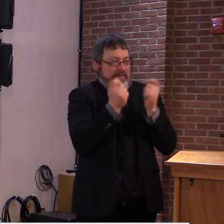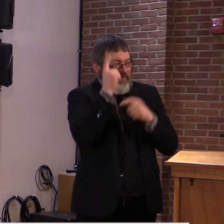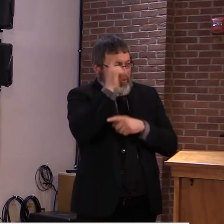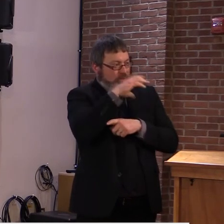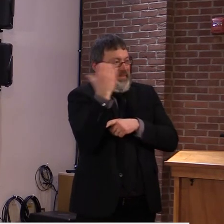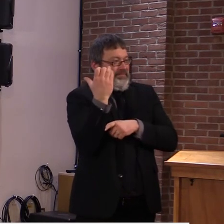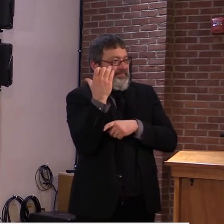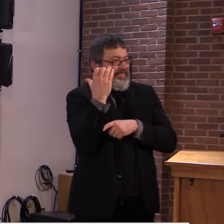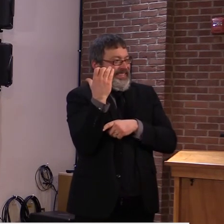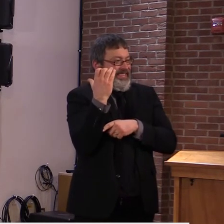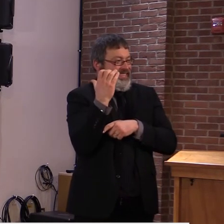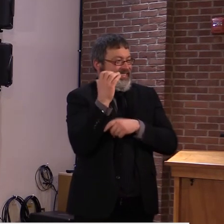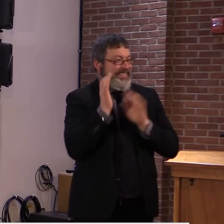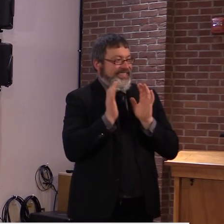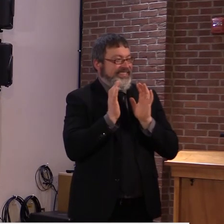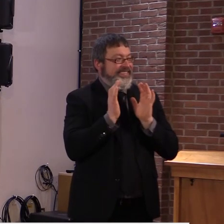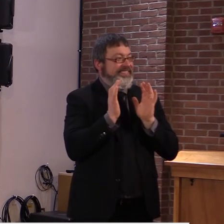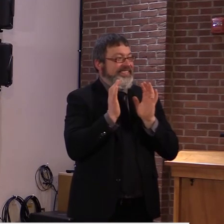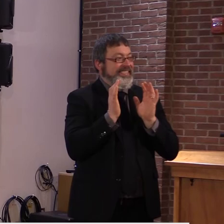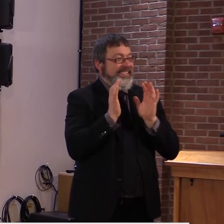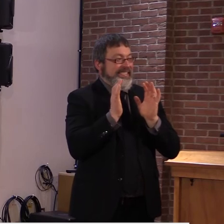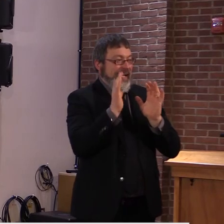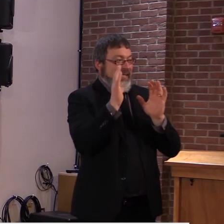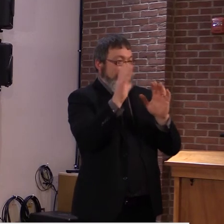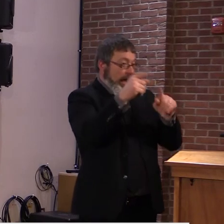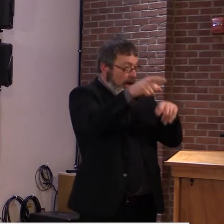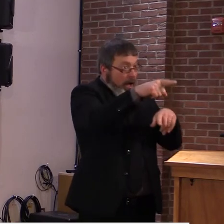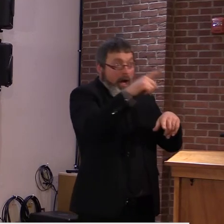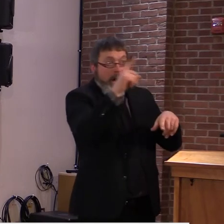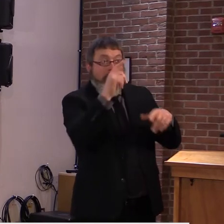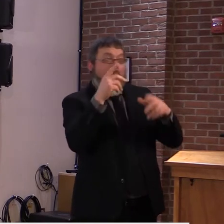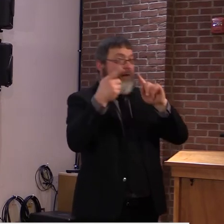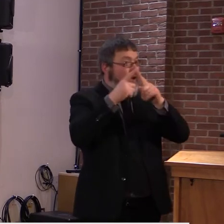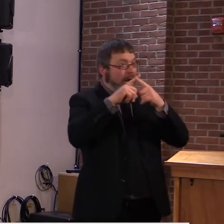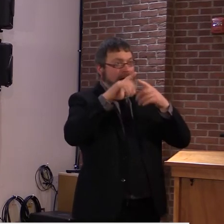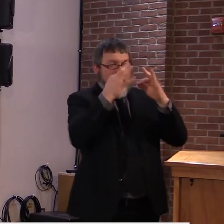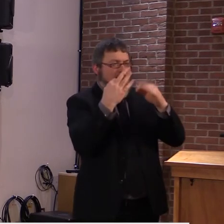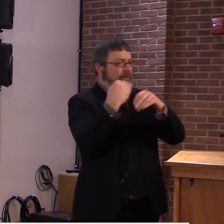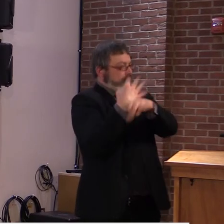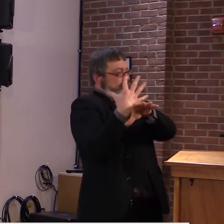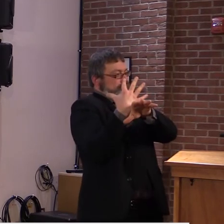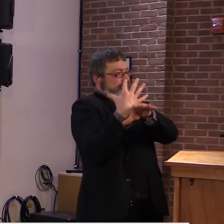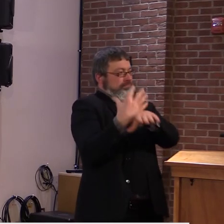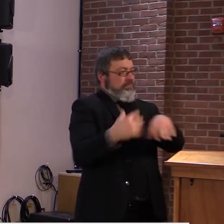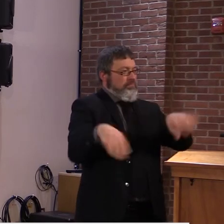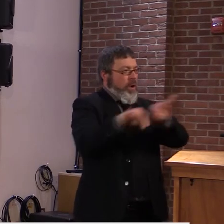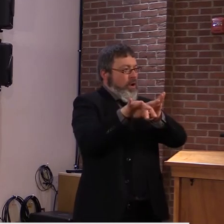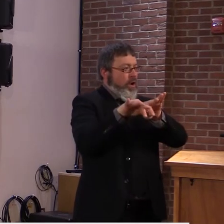next couple of days. So, but we'll see you back on Tuesday. Hopefully we'll have more information for you,